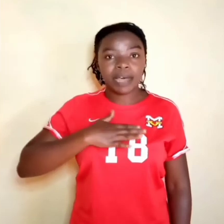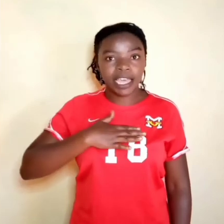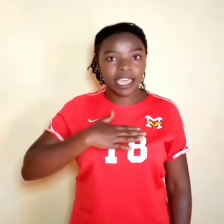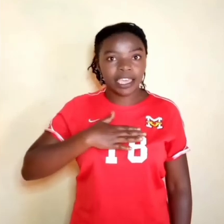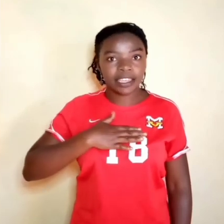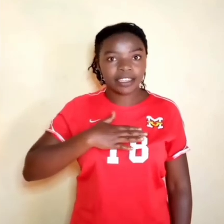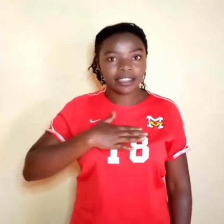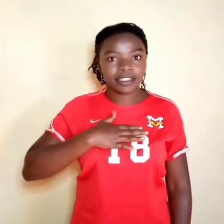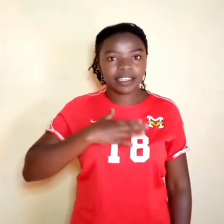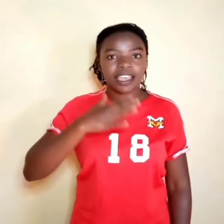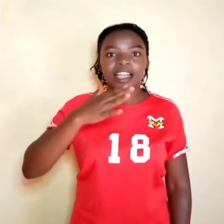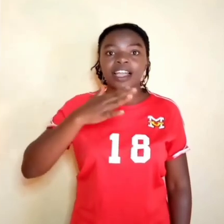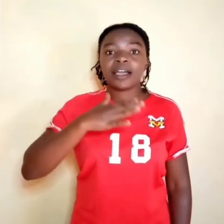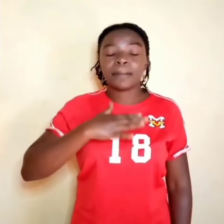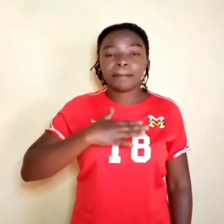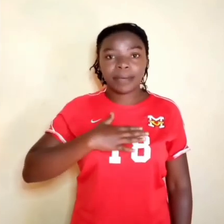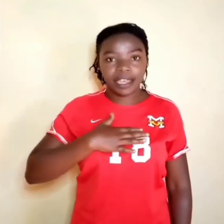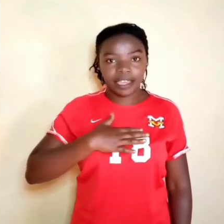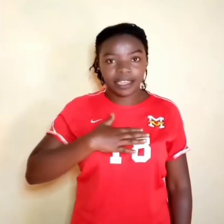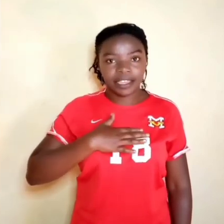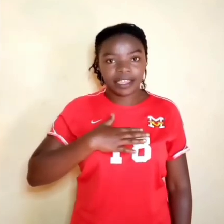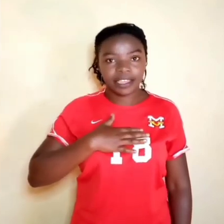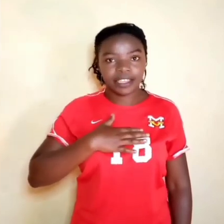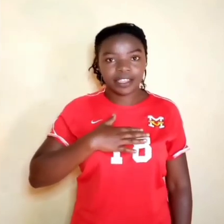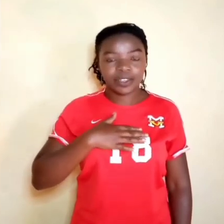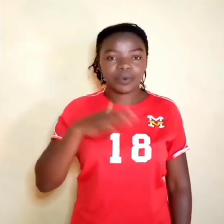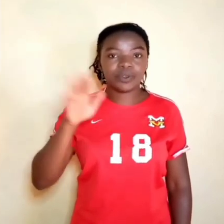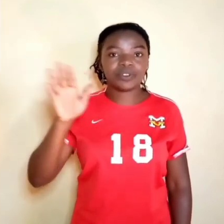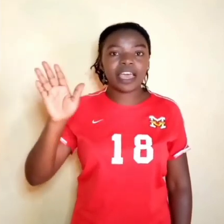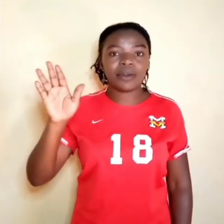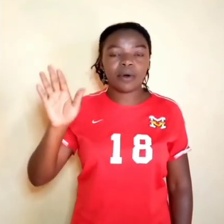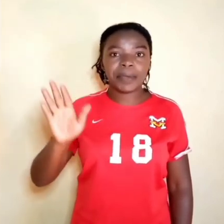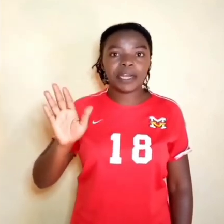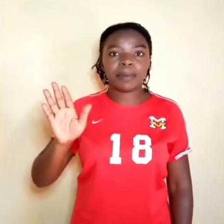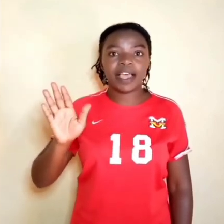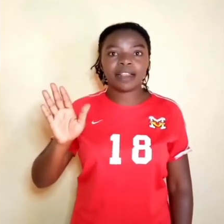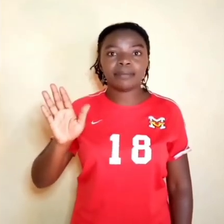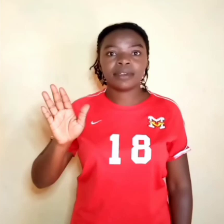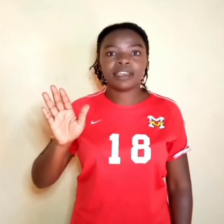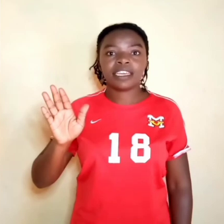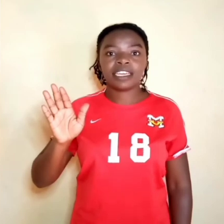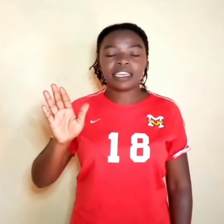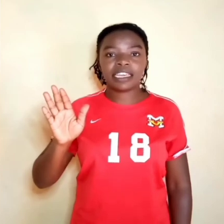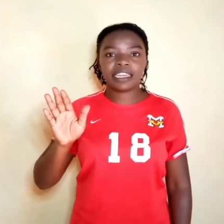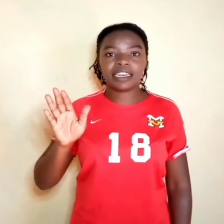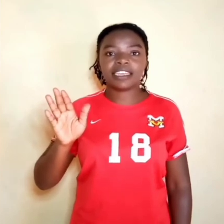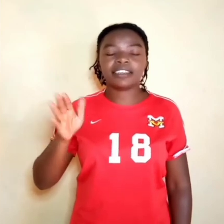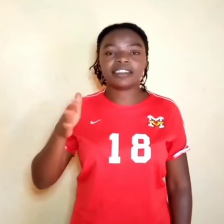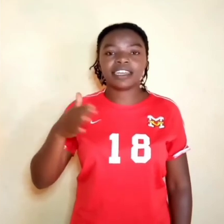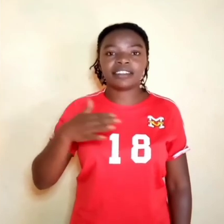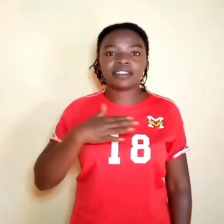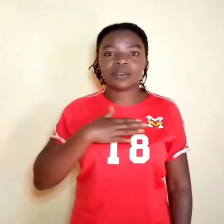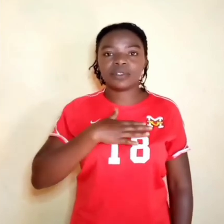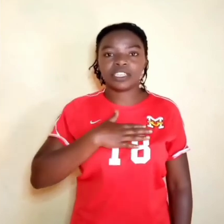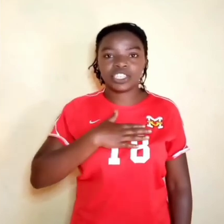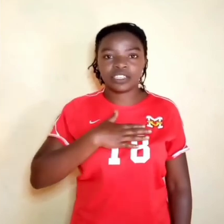mine, mine. We use an open palm and it rests on the